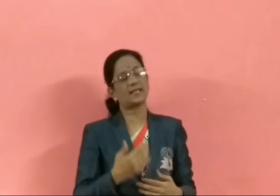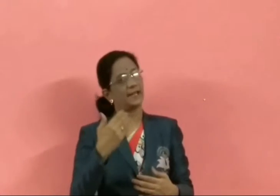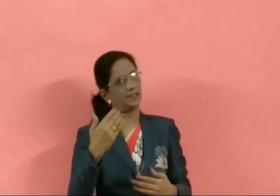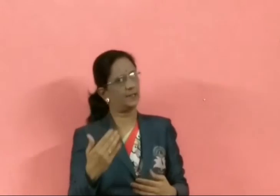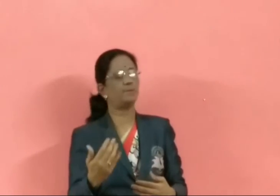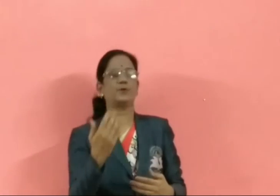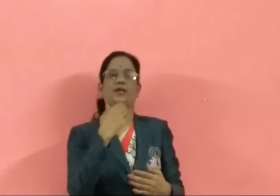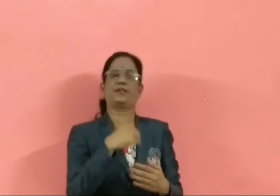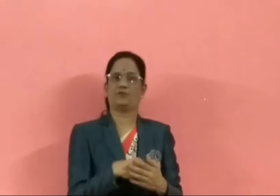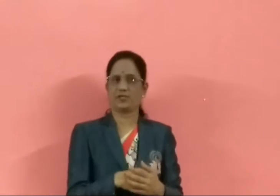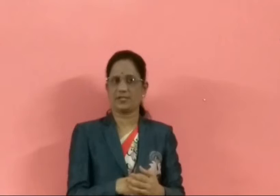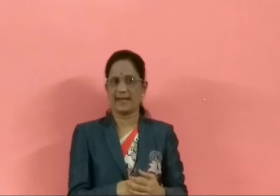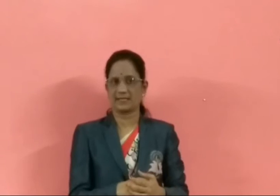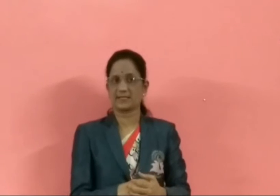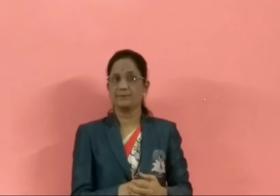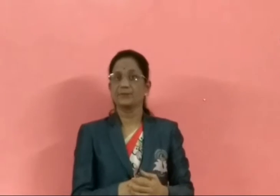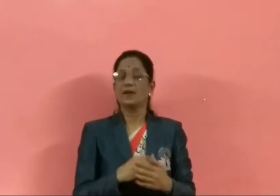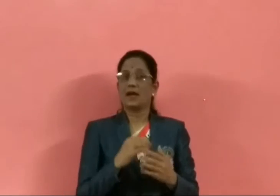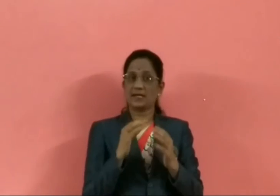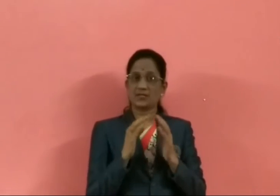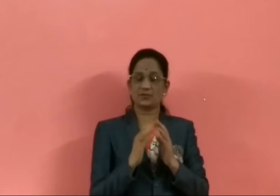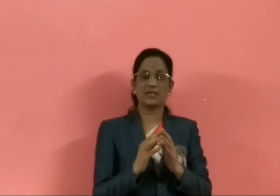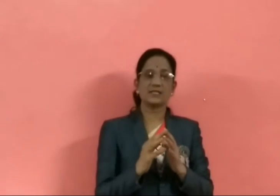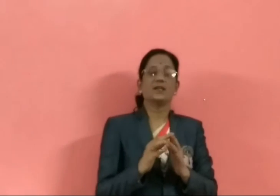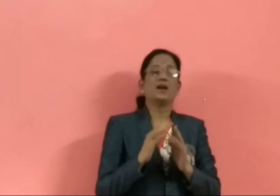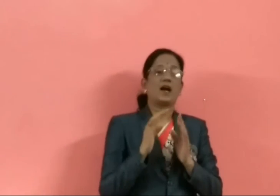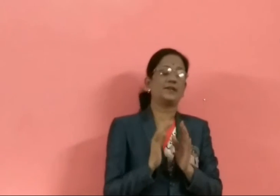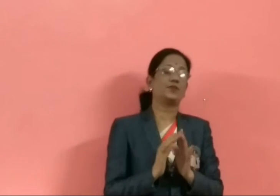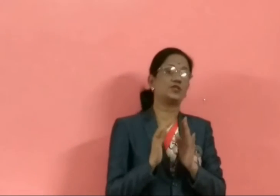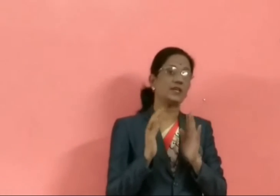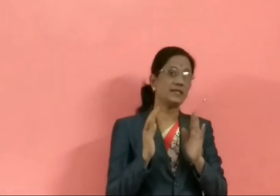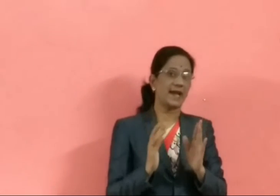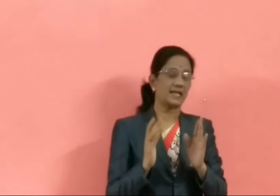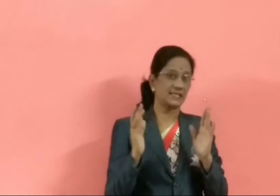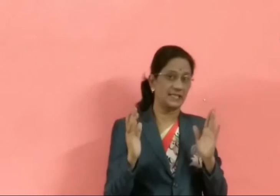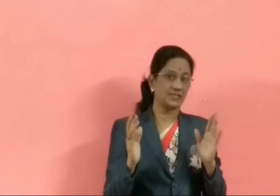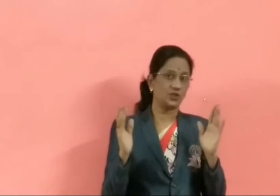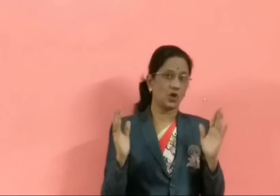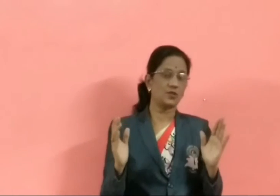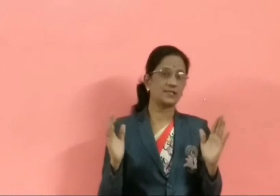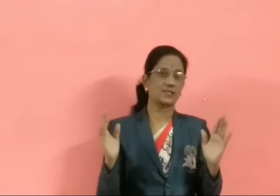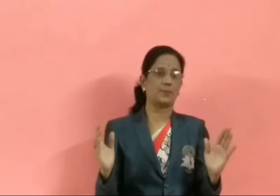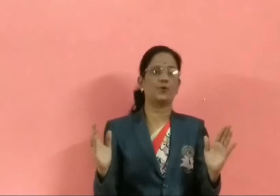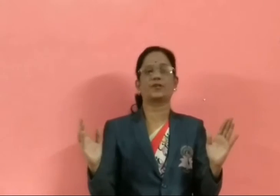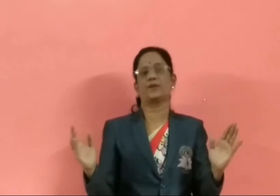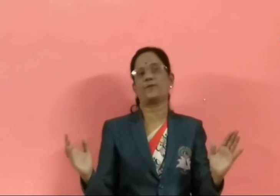and impure hydrogen gas. And students, hydrogen gas is non-supporter for